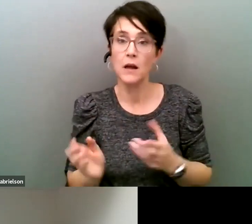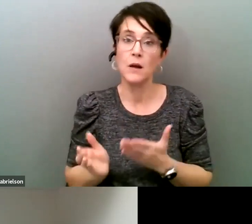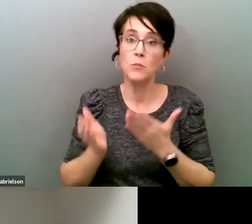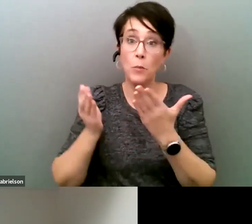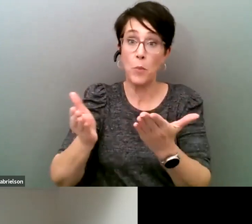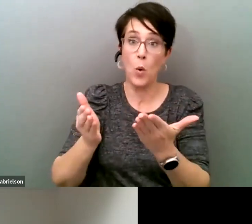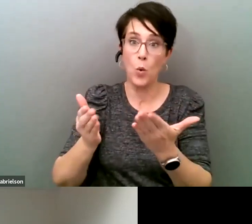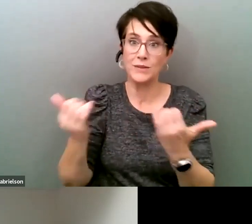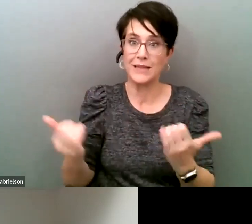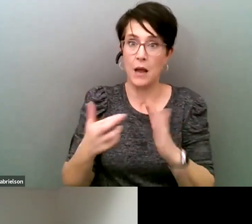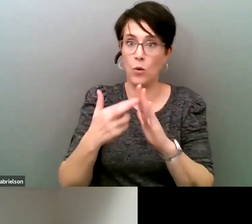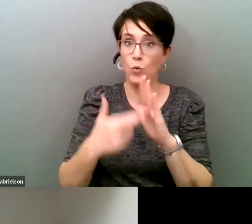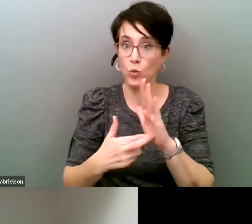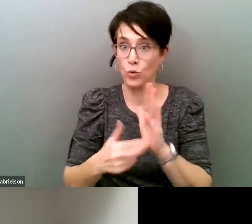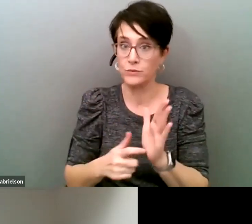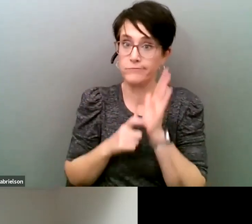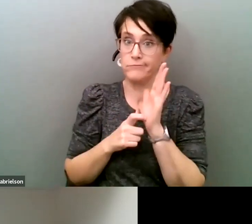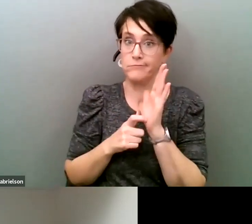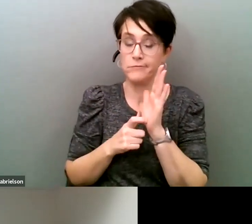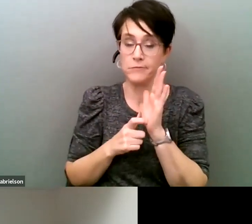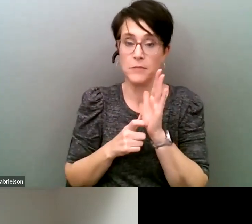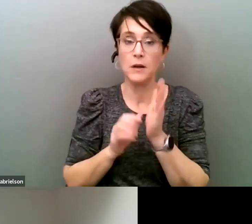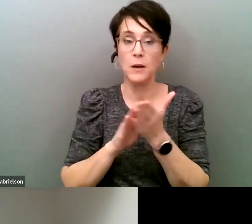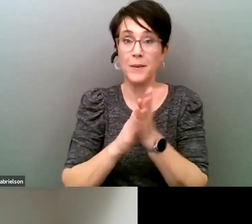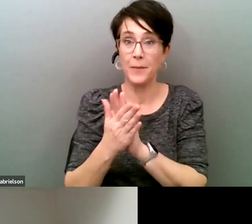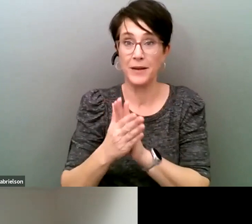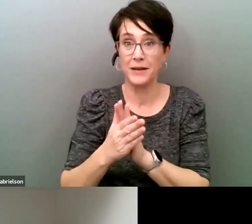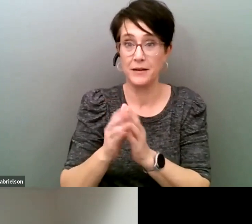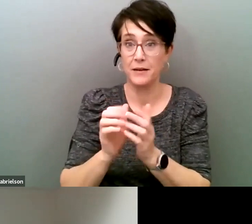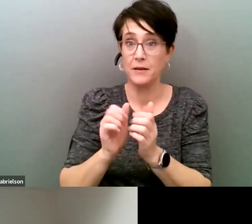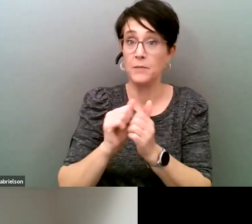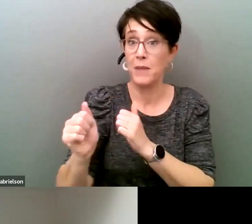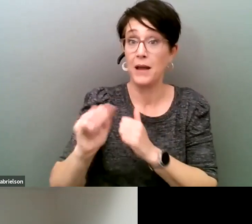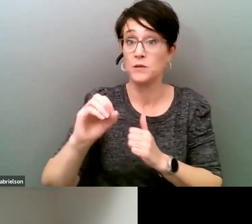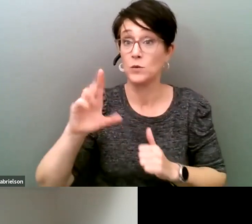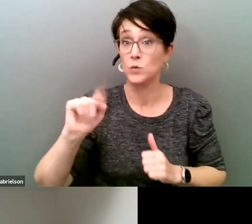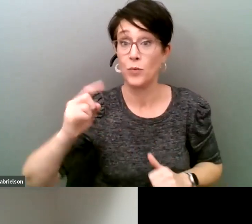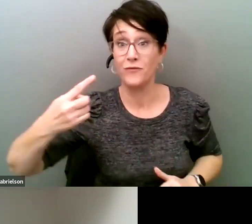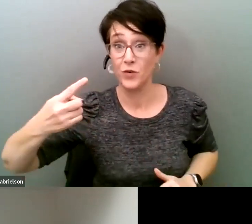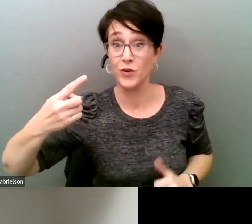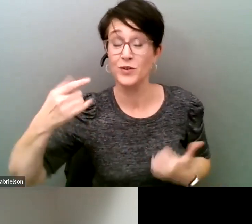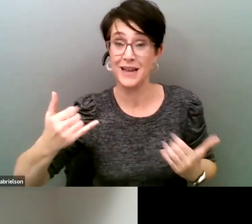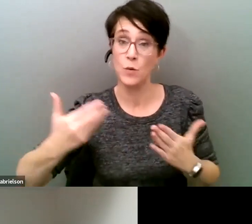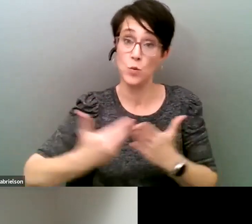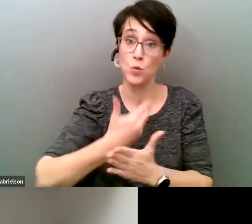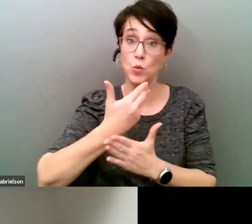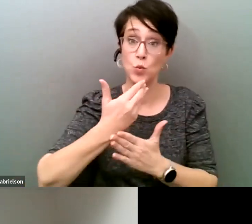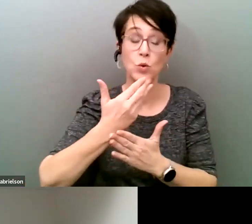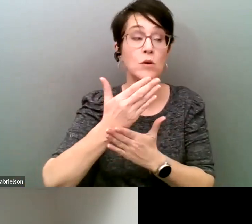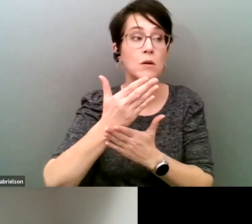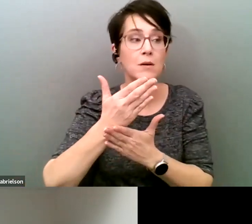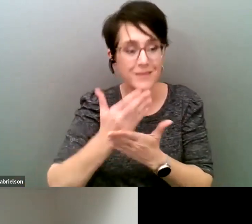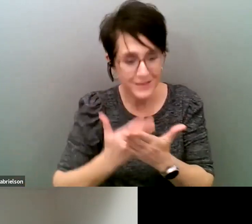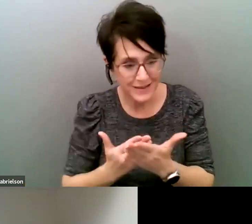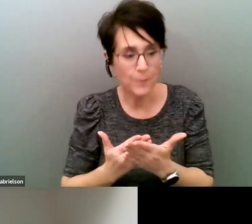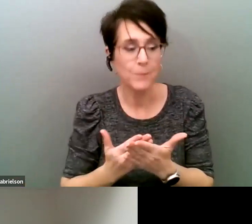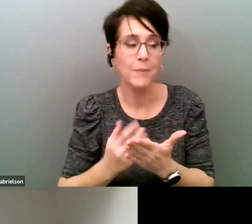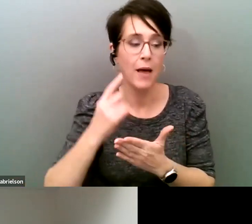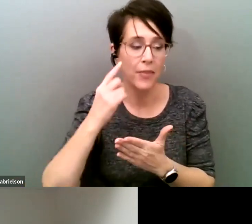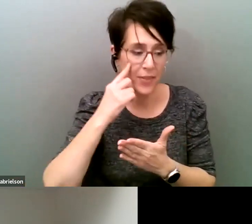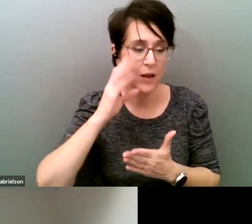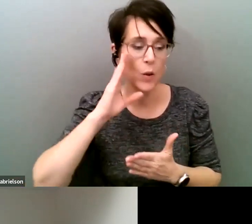regulations and now the regulations that have become effective October 1st, some of it, I think,